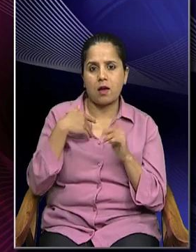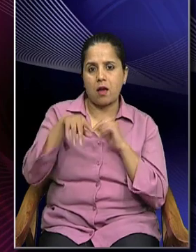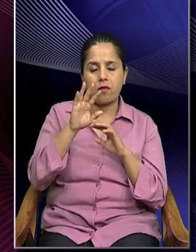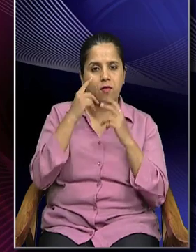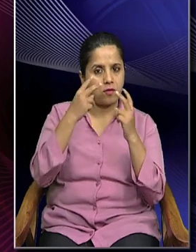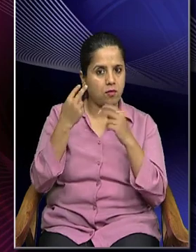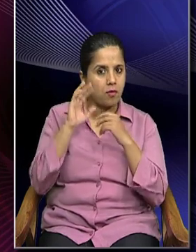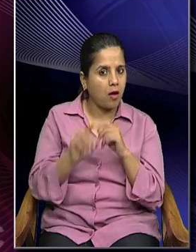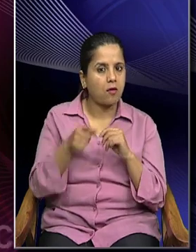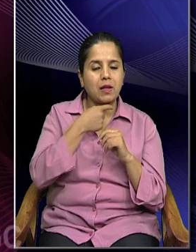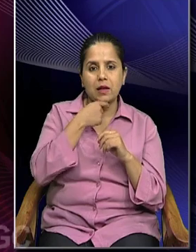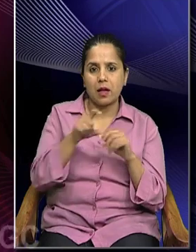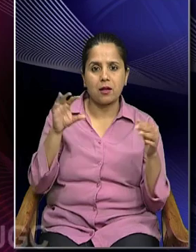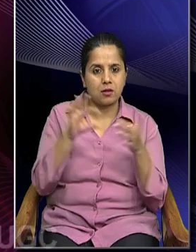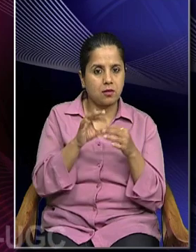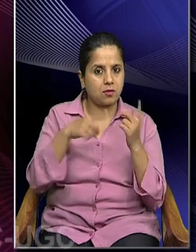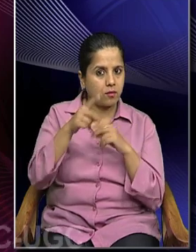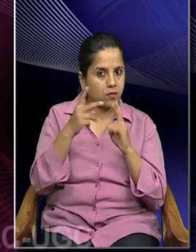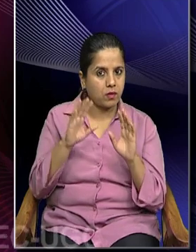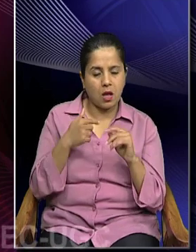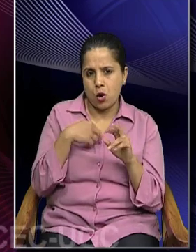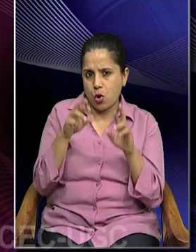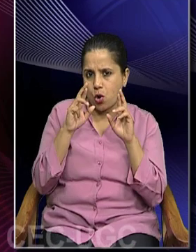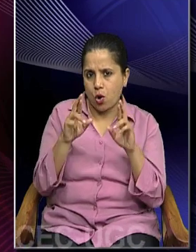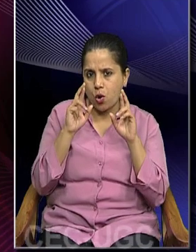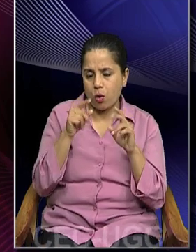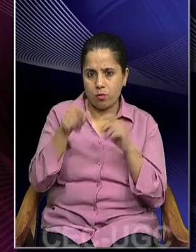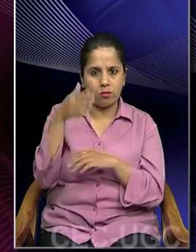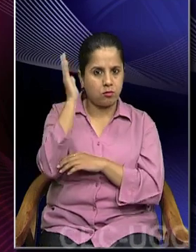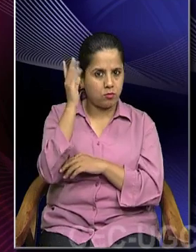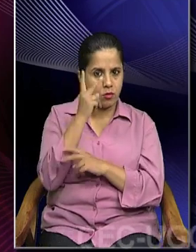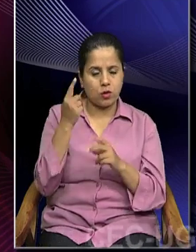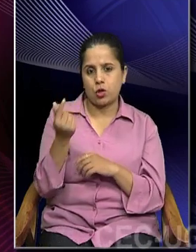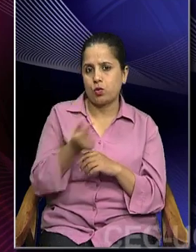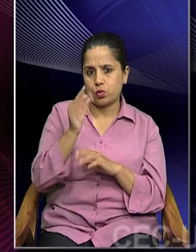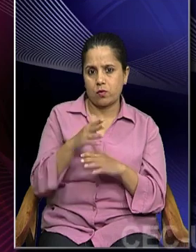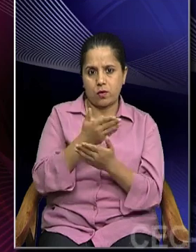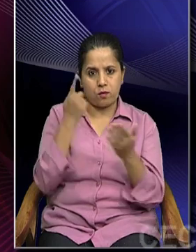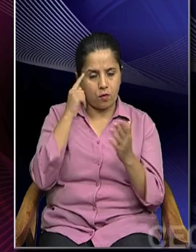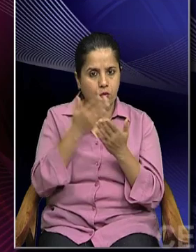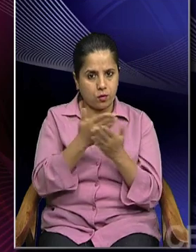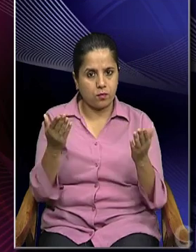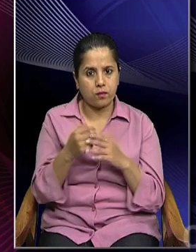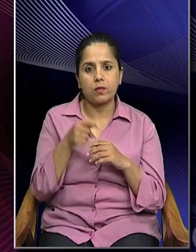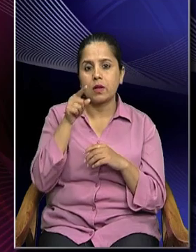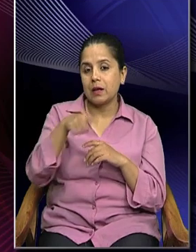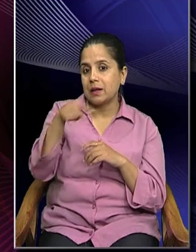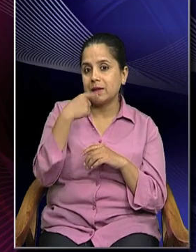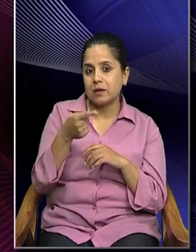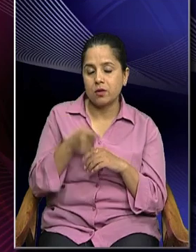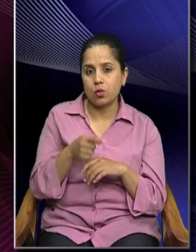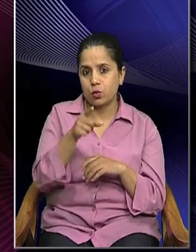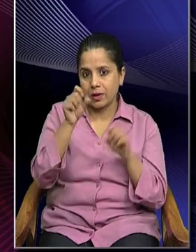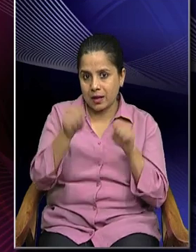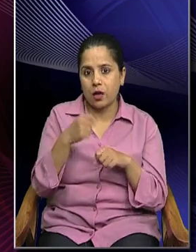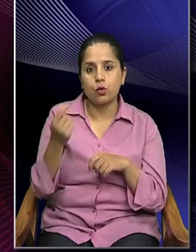assessments and the case-based assessments. So, I hope this session has been useful to you so that they are able